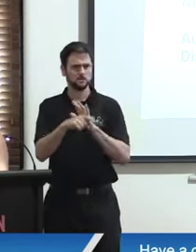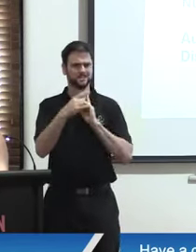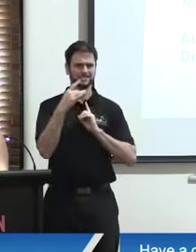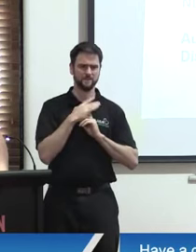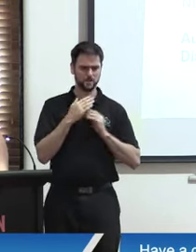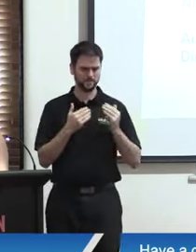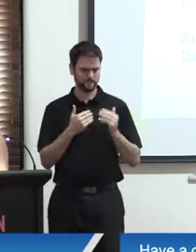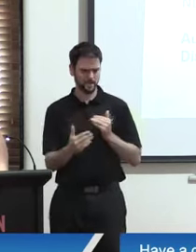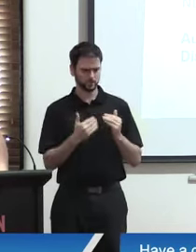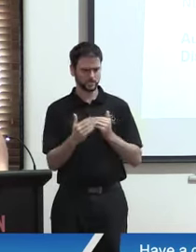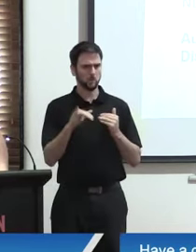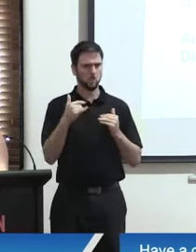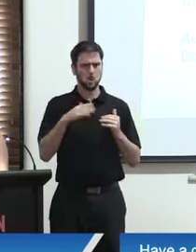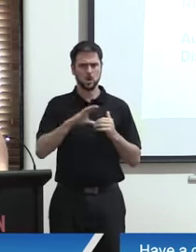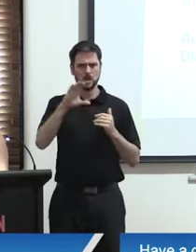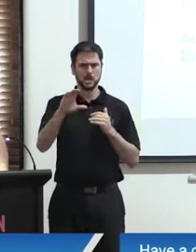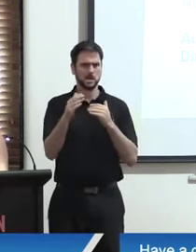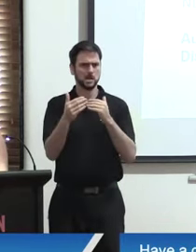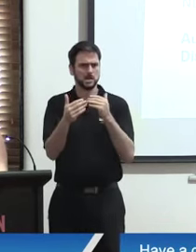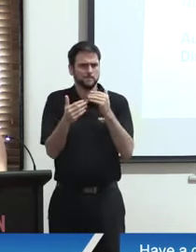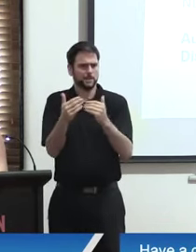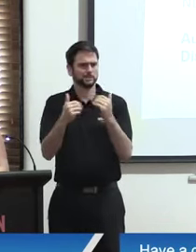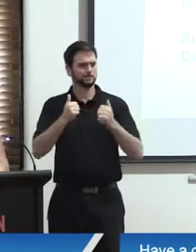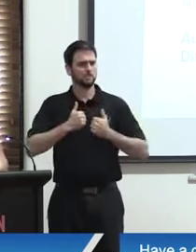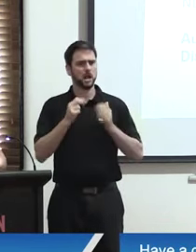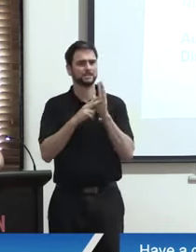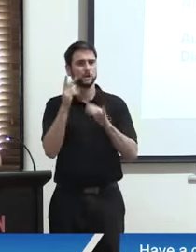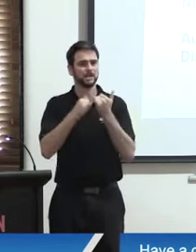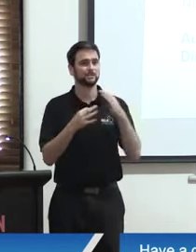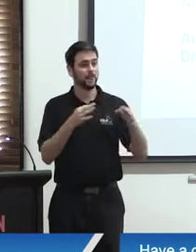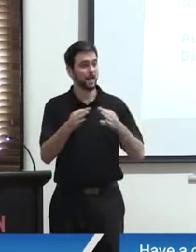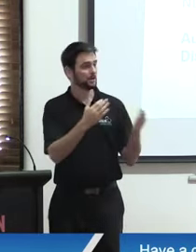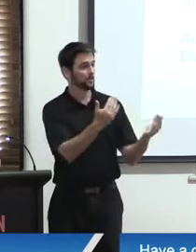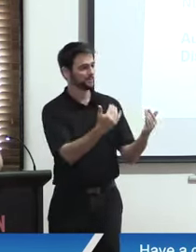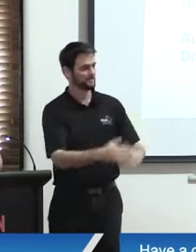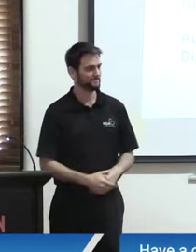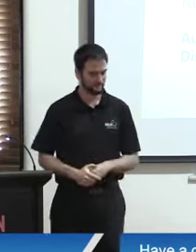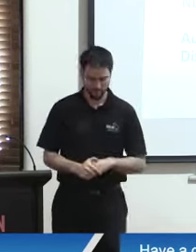for an agency to manage your NDIS plans. Welcome, Carl.